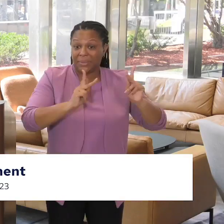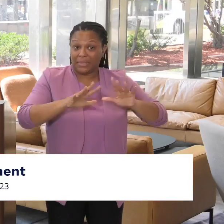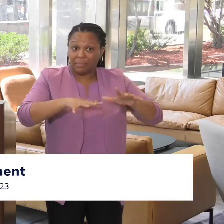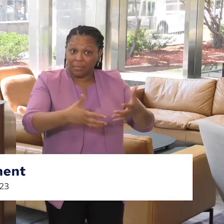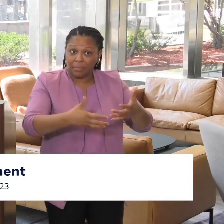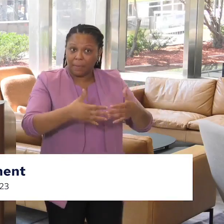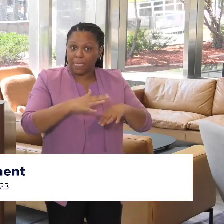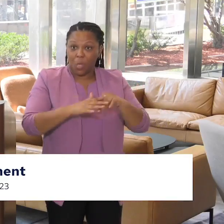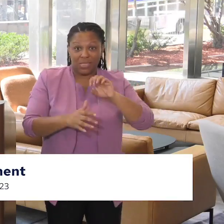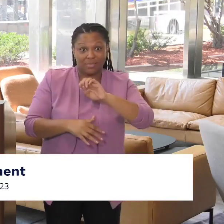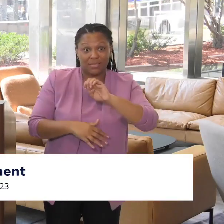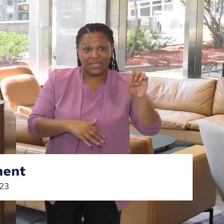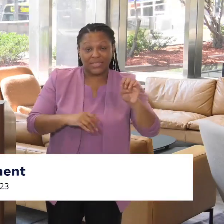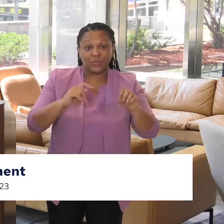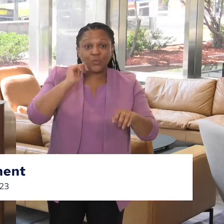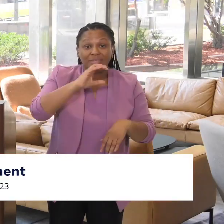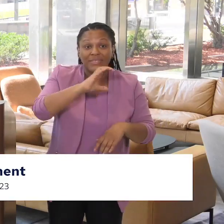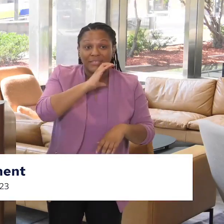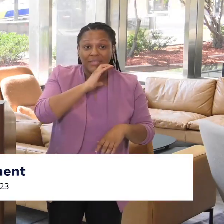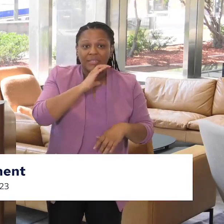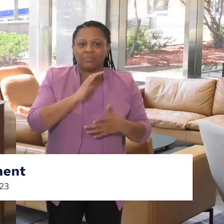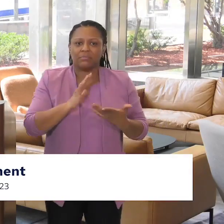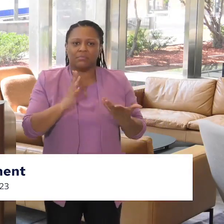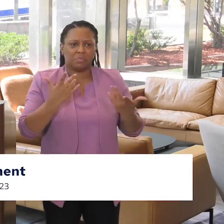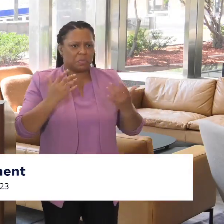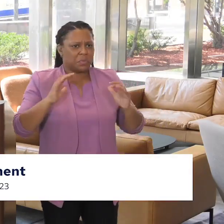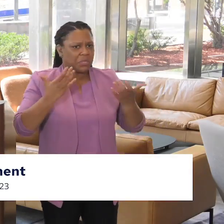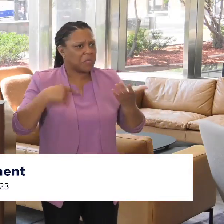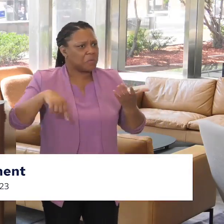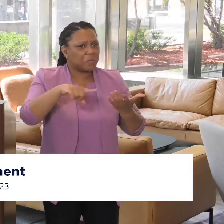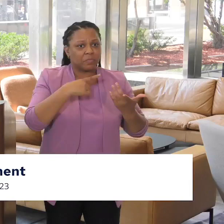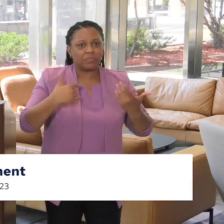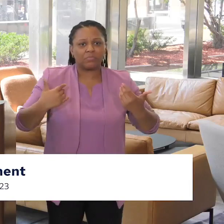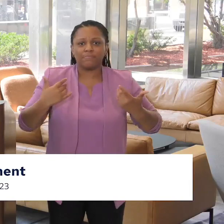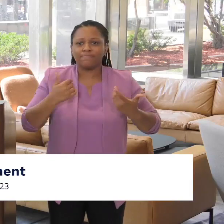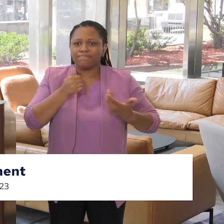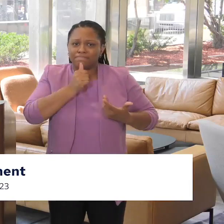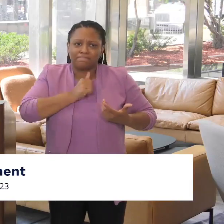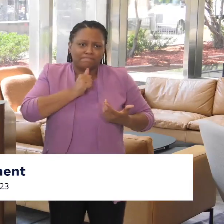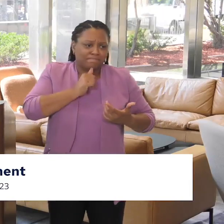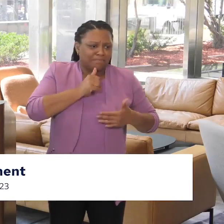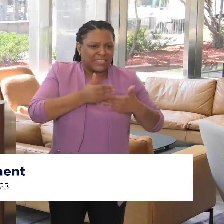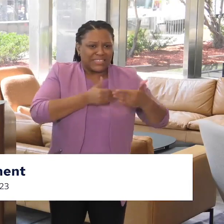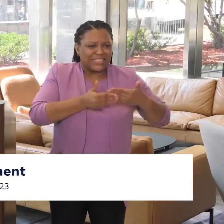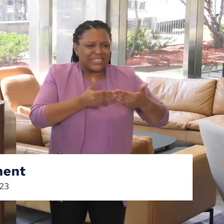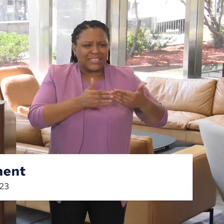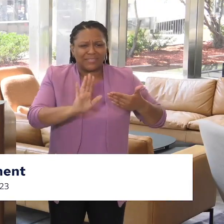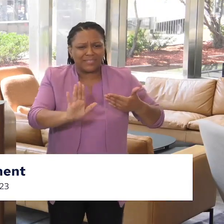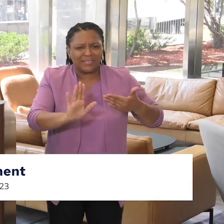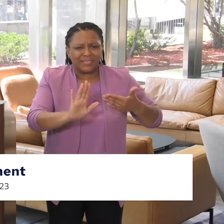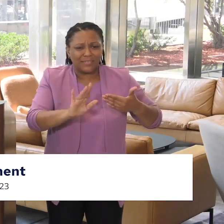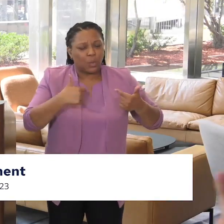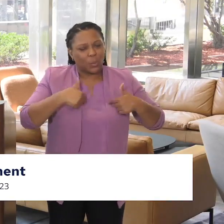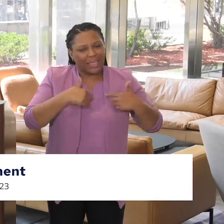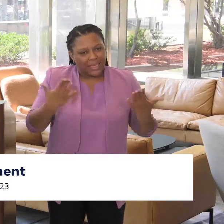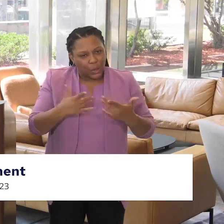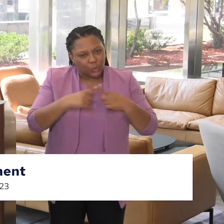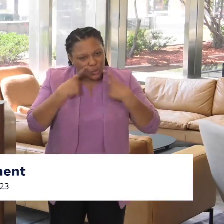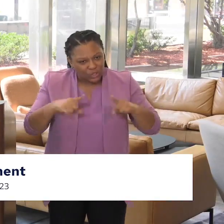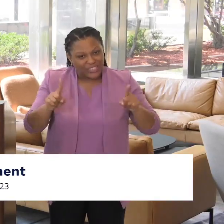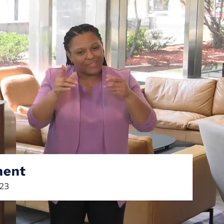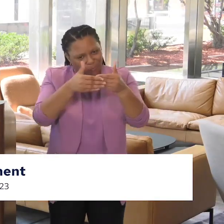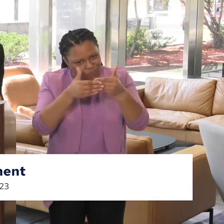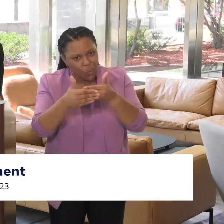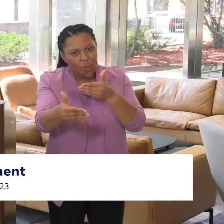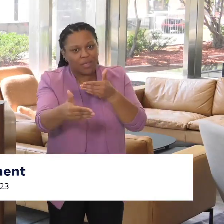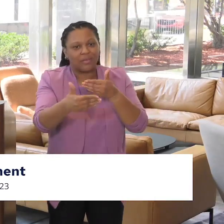change, but they are here leading change and they are doing the right things. So join us. Come on, let's win on employment. Thank you.